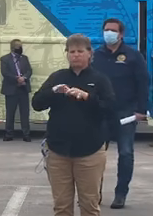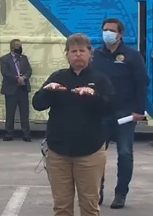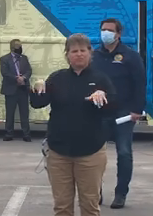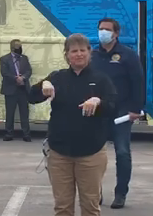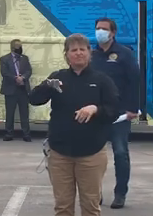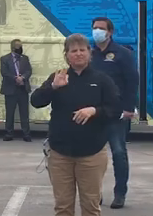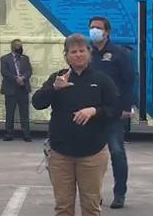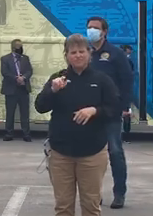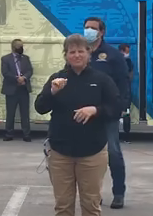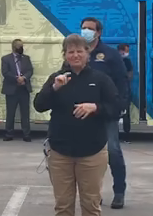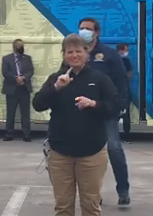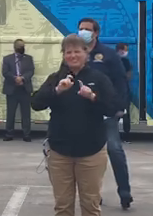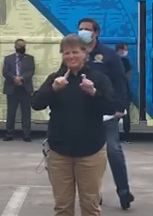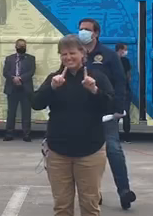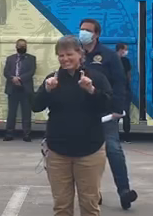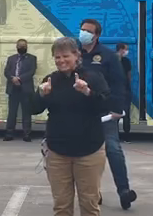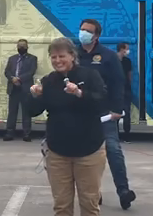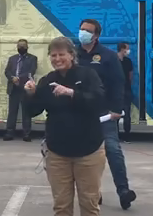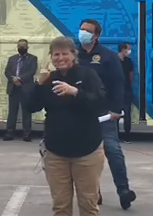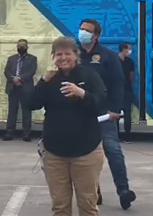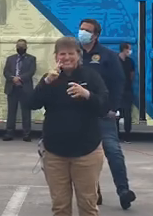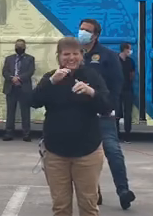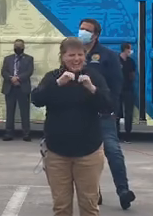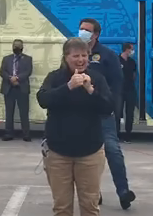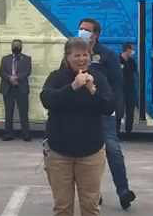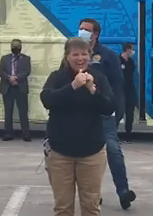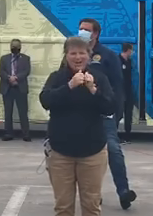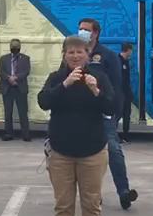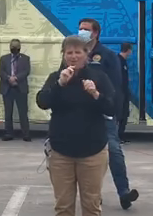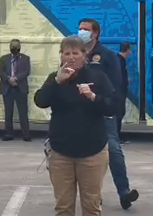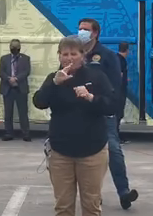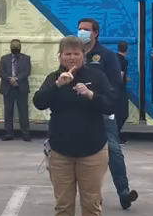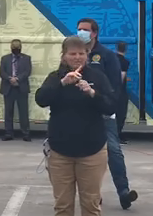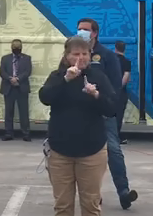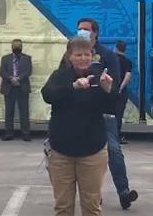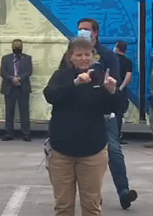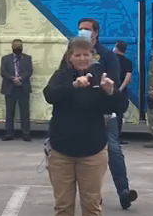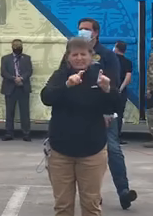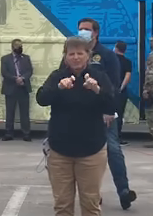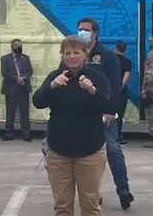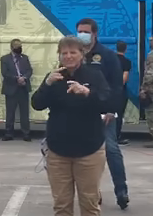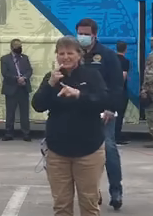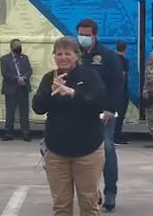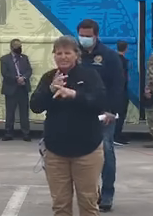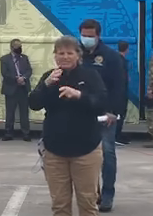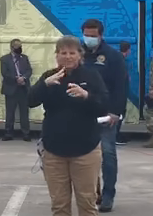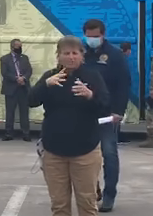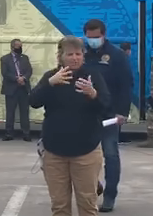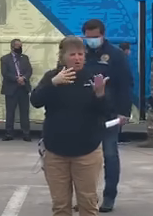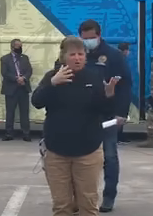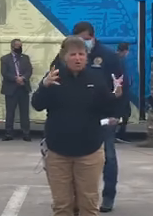against COVID-19 to keep the public safe and to keep you and your family safe as well. Thank you.